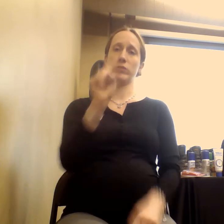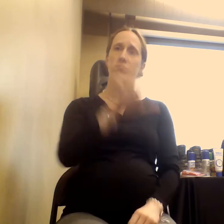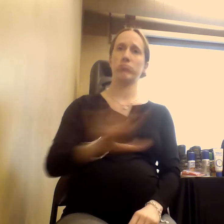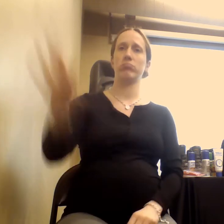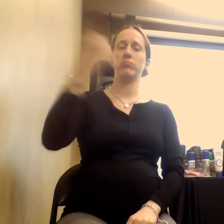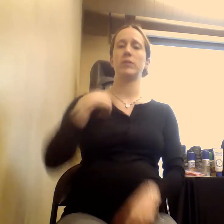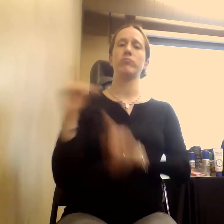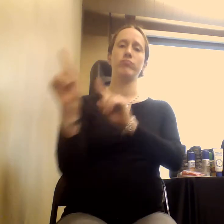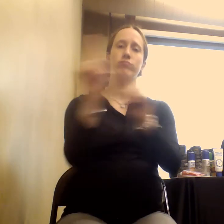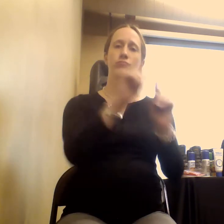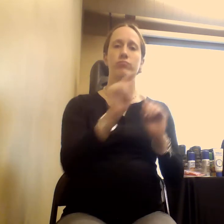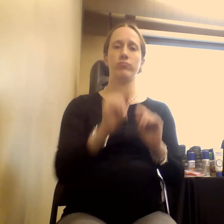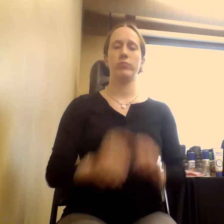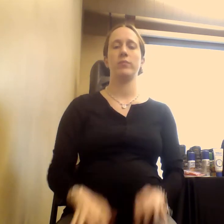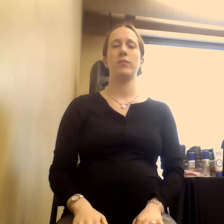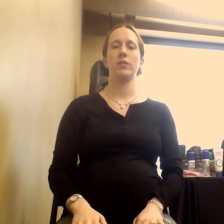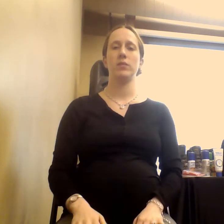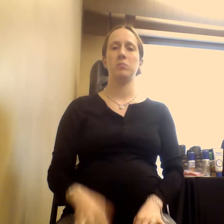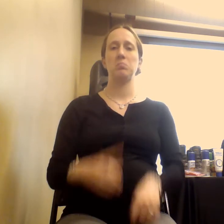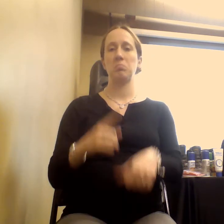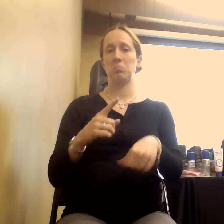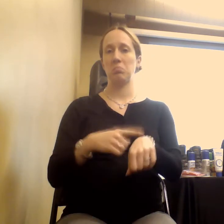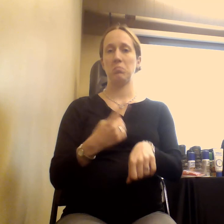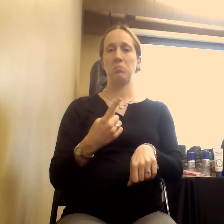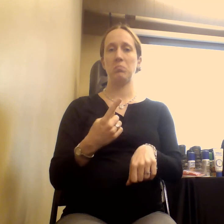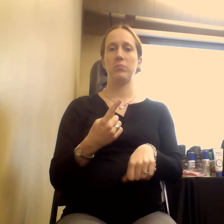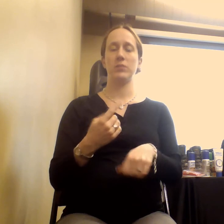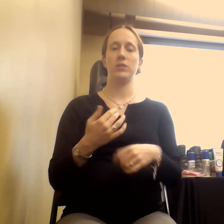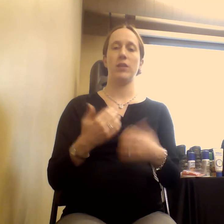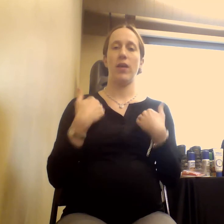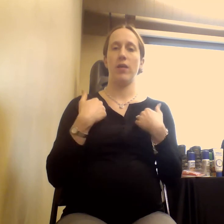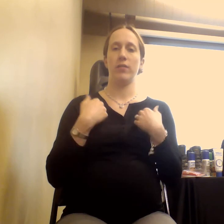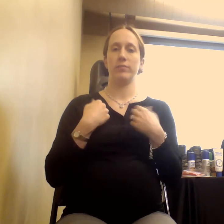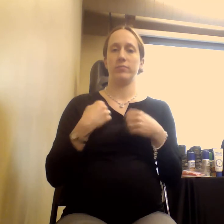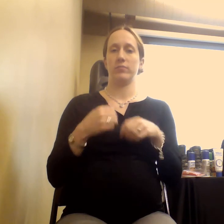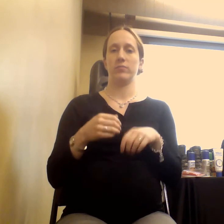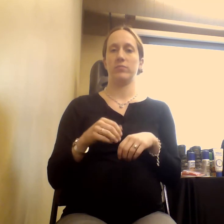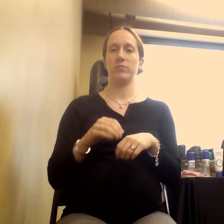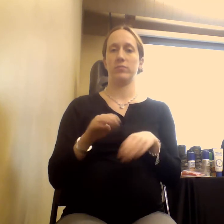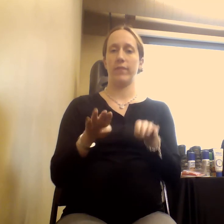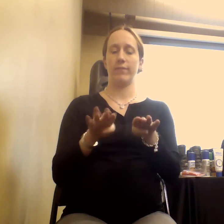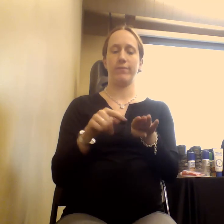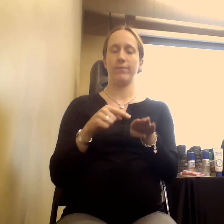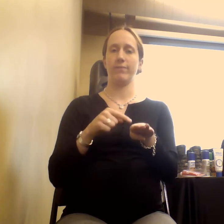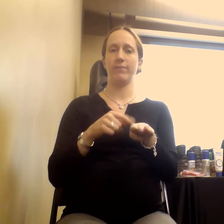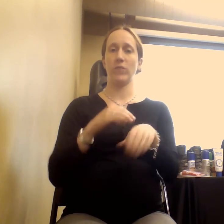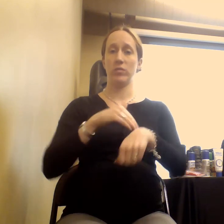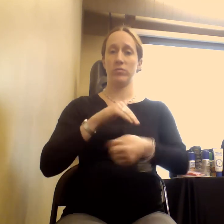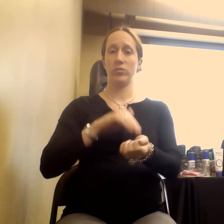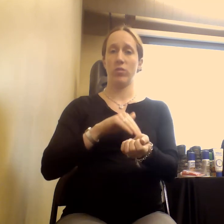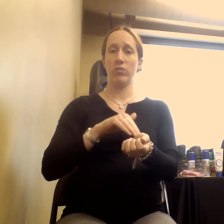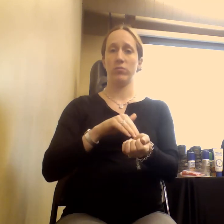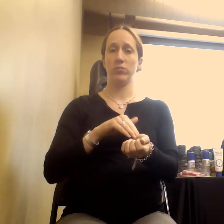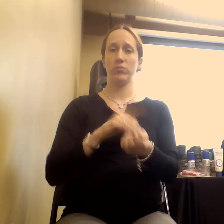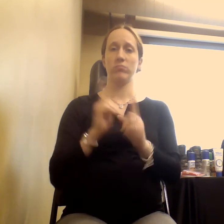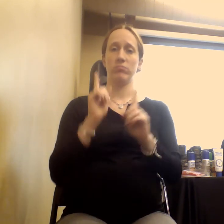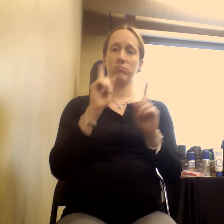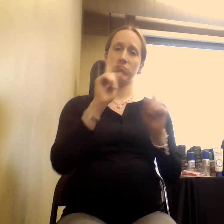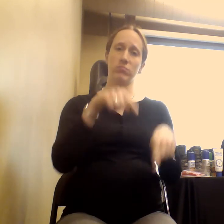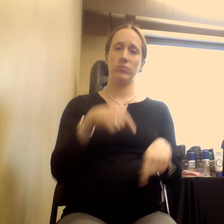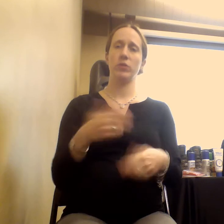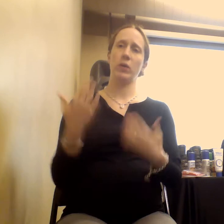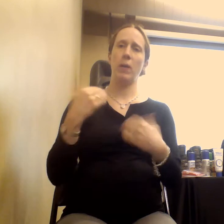is here, one of the world's best podiatrists, for a free hour, look at your foot. Why wouldn't I take advantage of that, right? So I went over, had him check it out. He